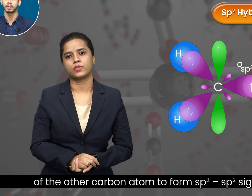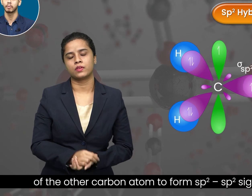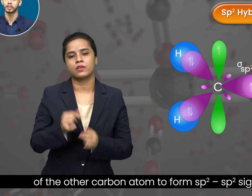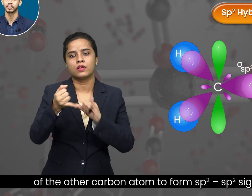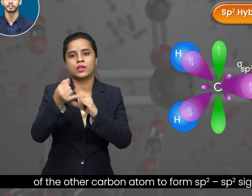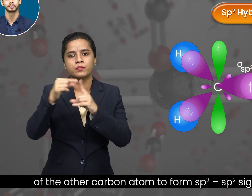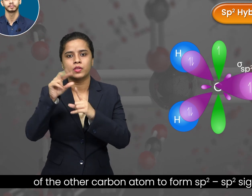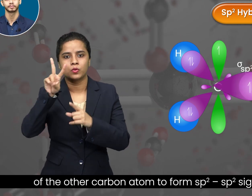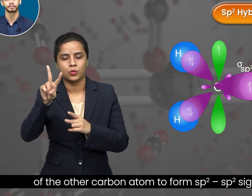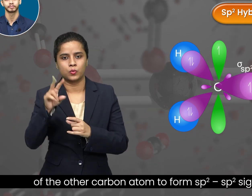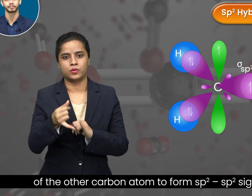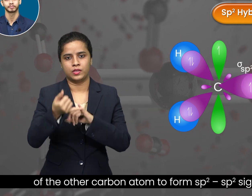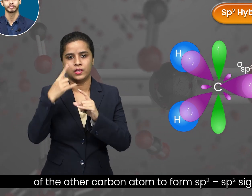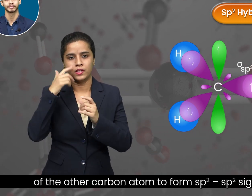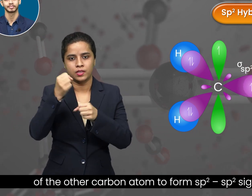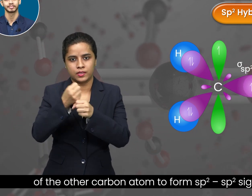sigma bond.